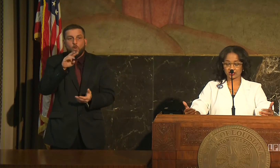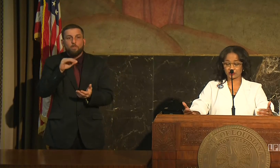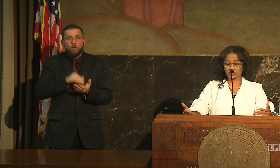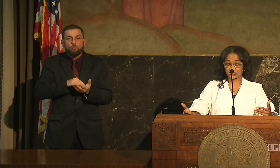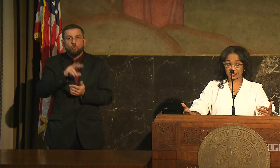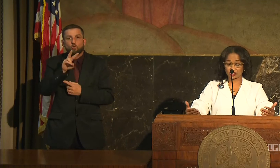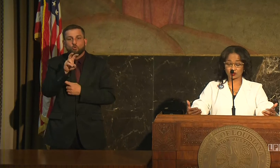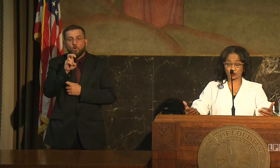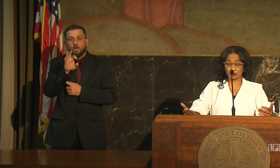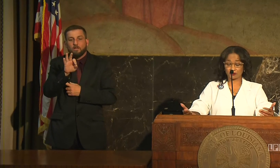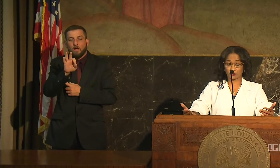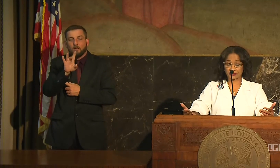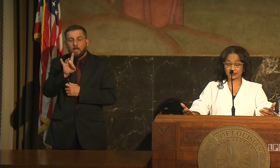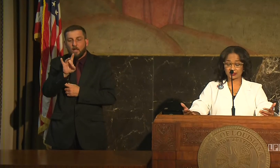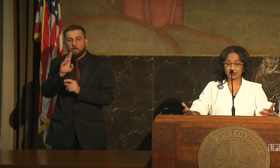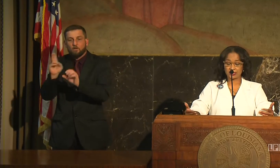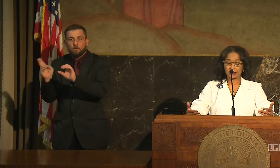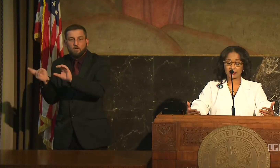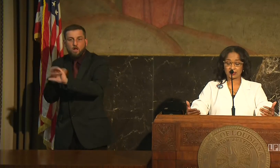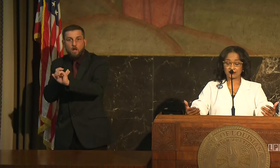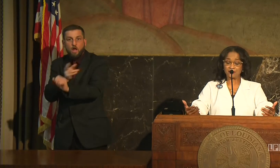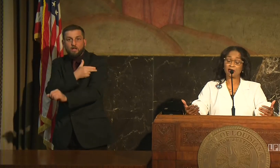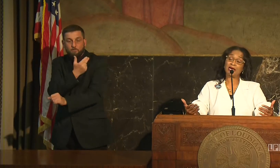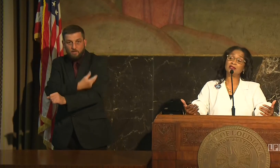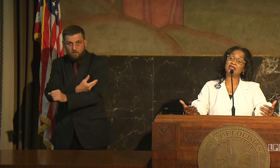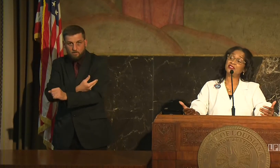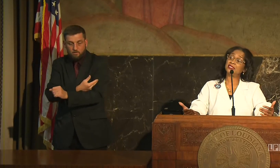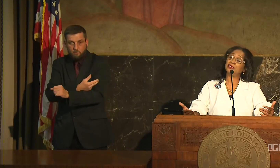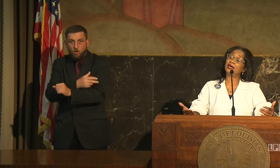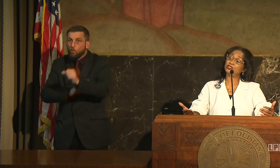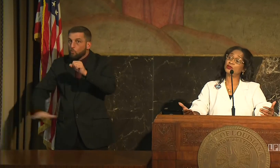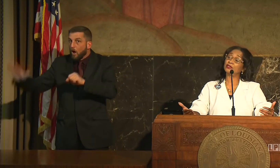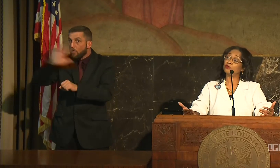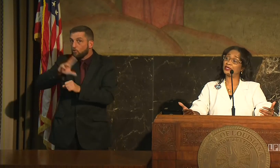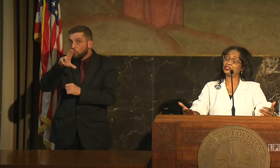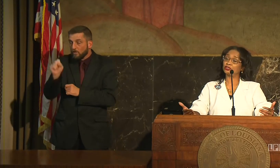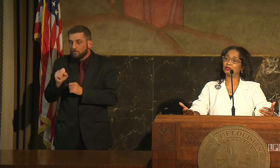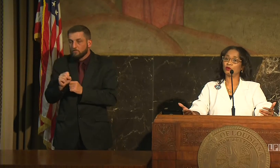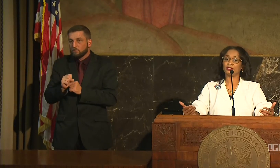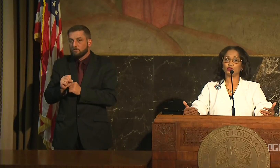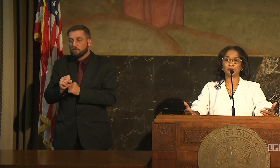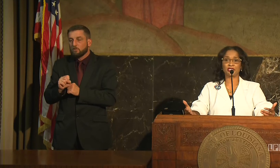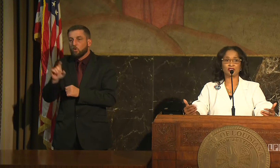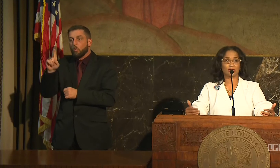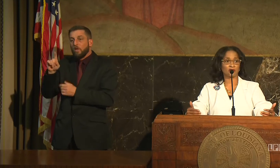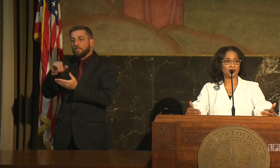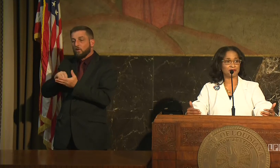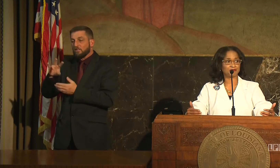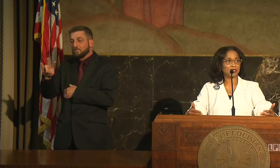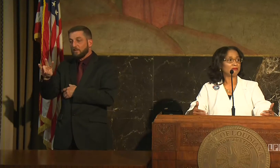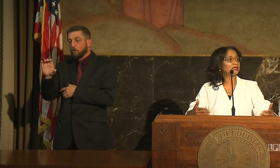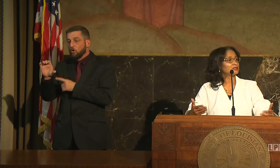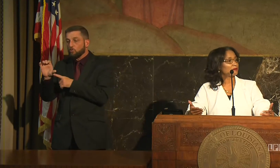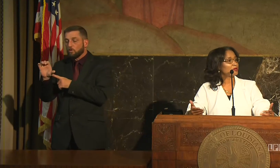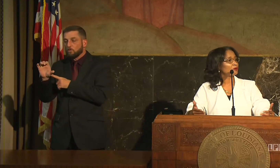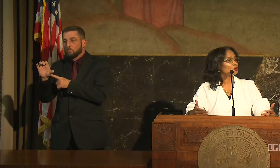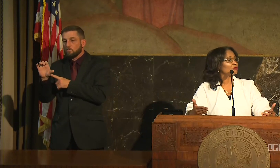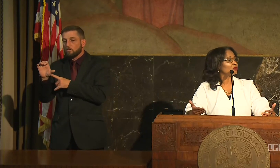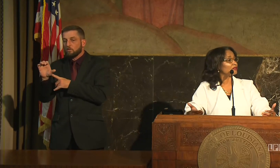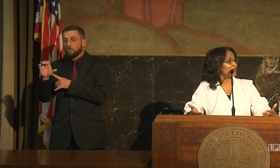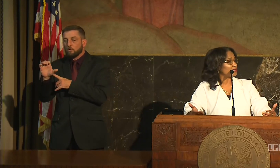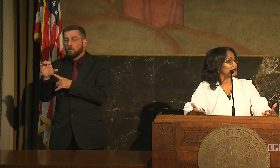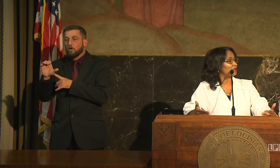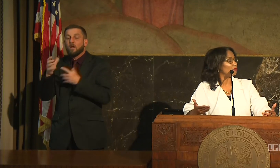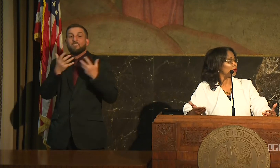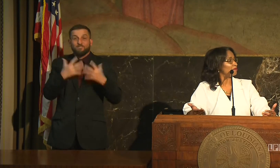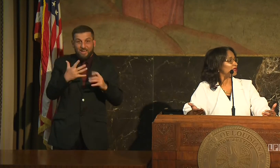2,298 hospitalizations were reported, about 1,700 of which were attributed to COVID, meaning some people who were